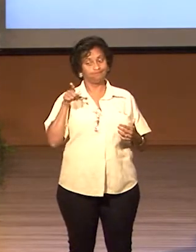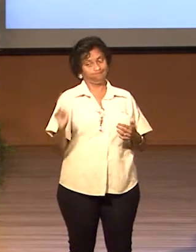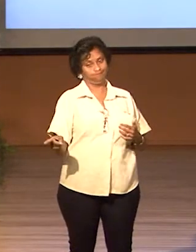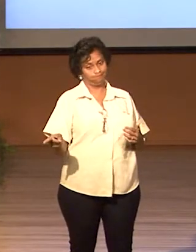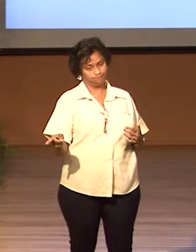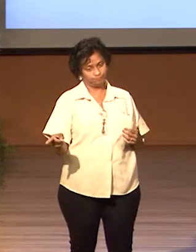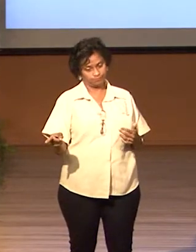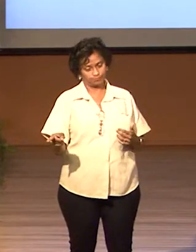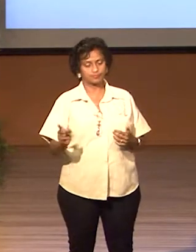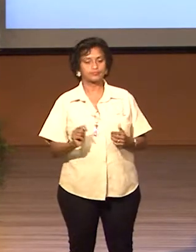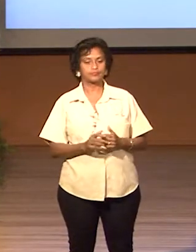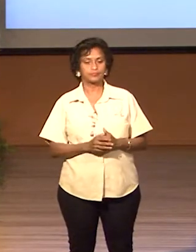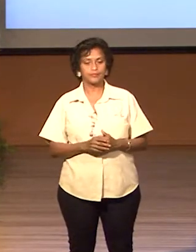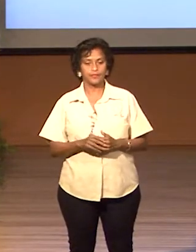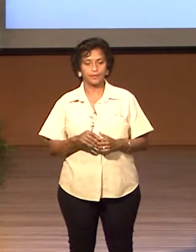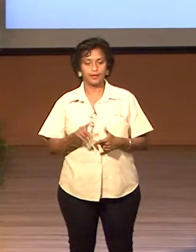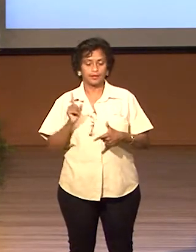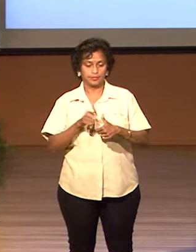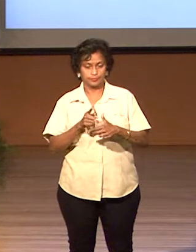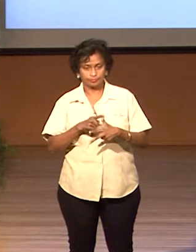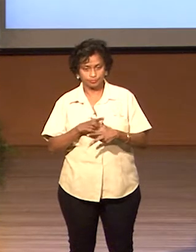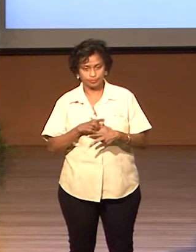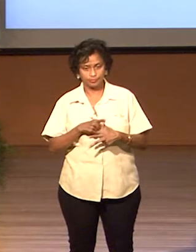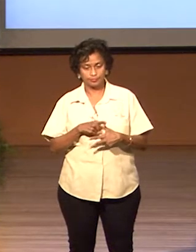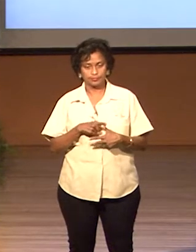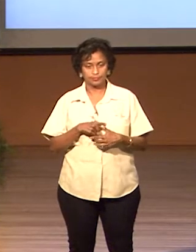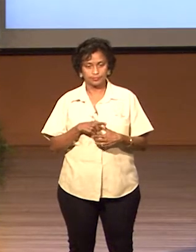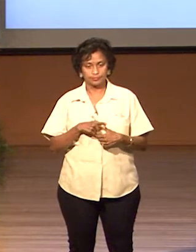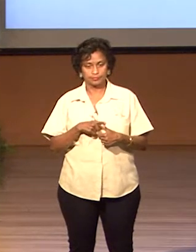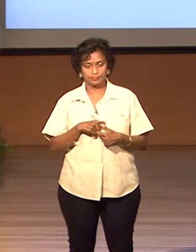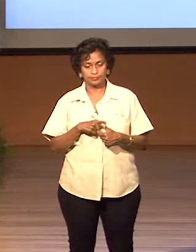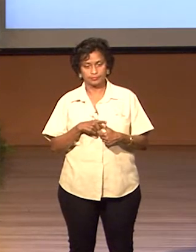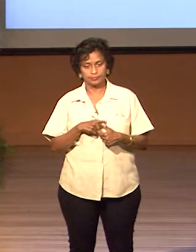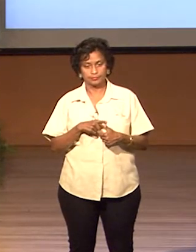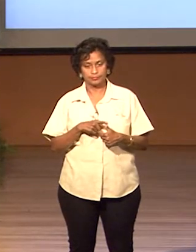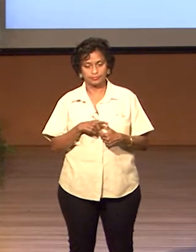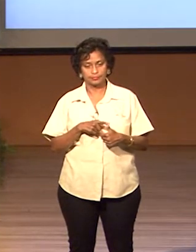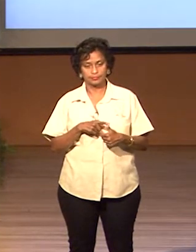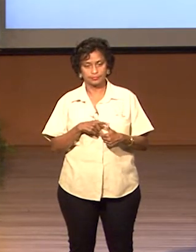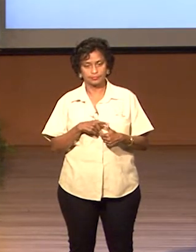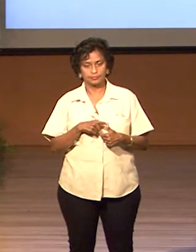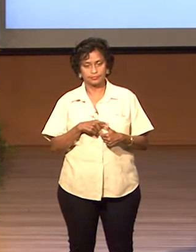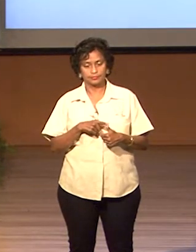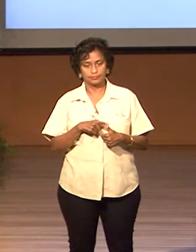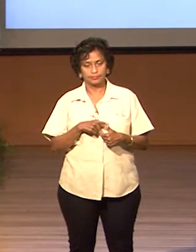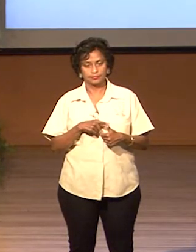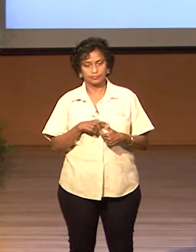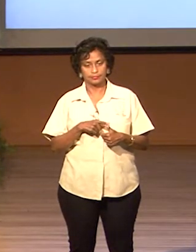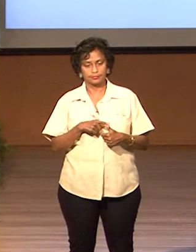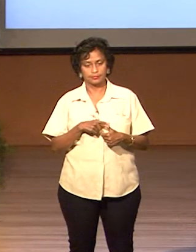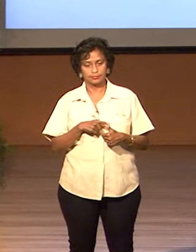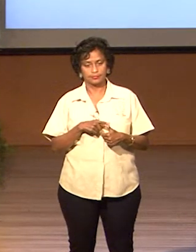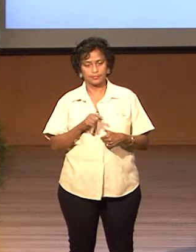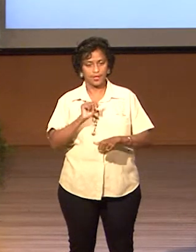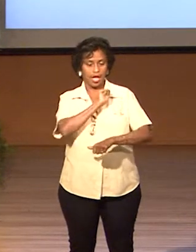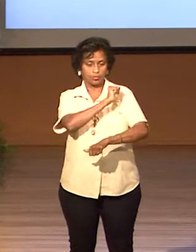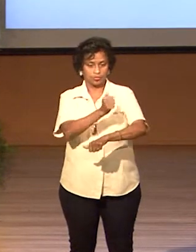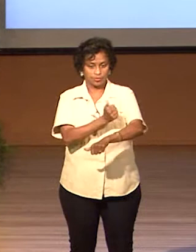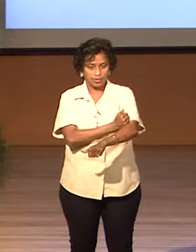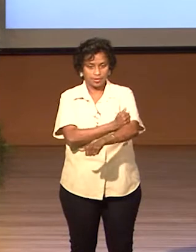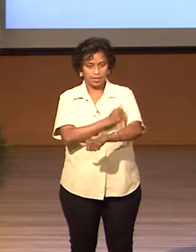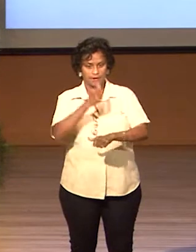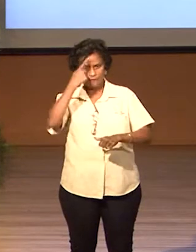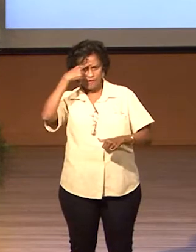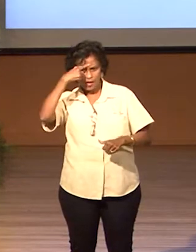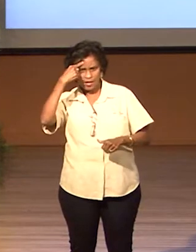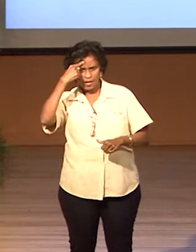And the three methods they tend to use are ones where they engage themselves with authority, thinking that once